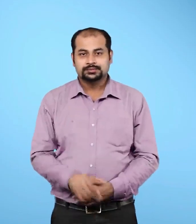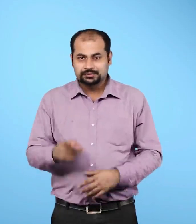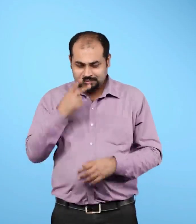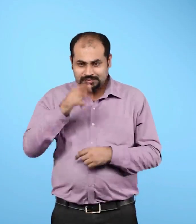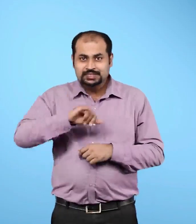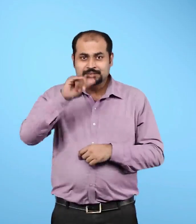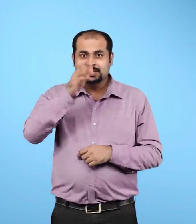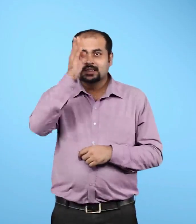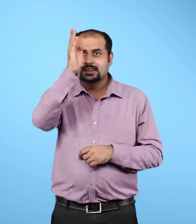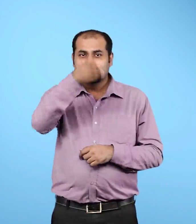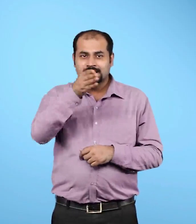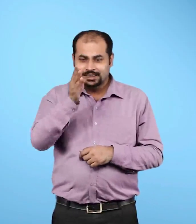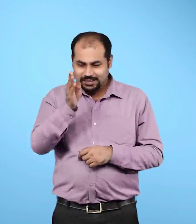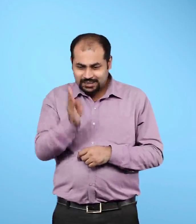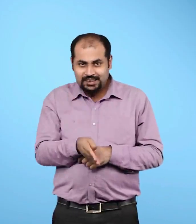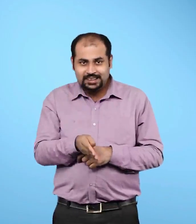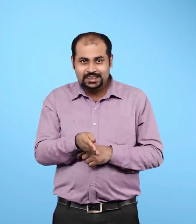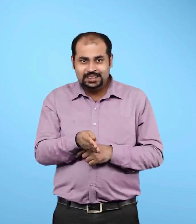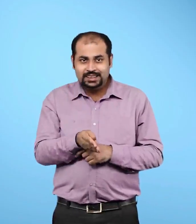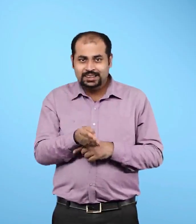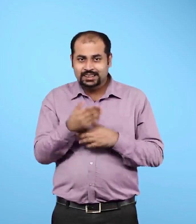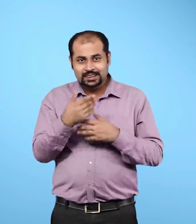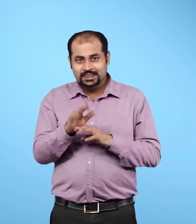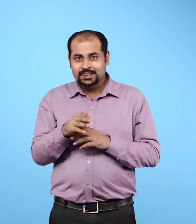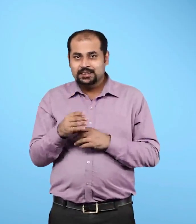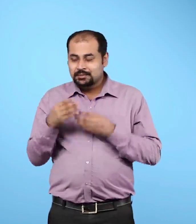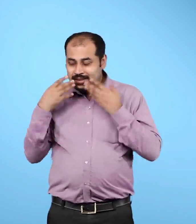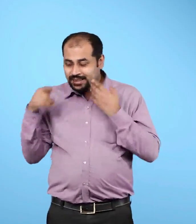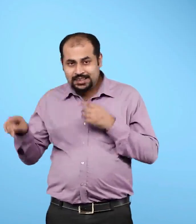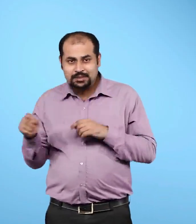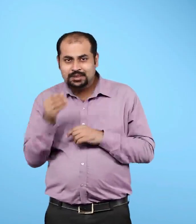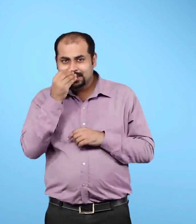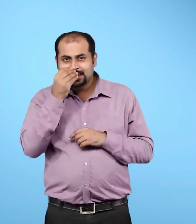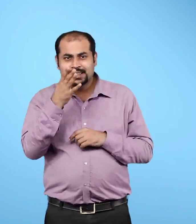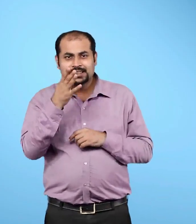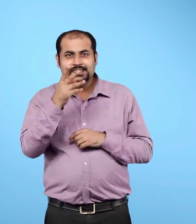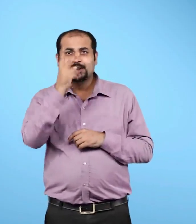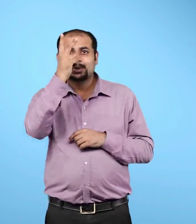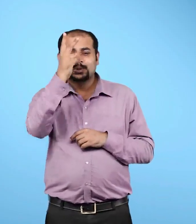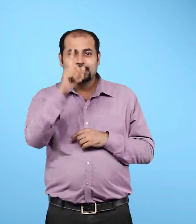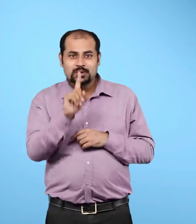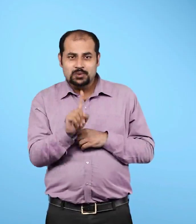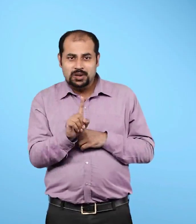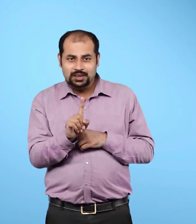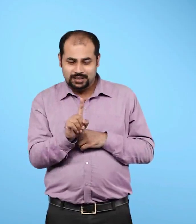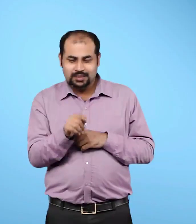Cat 2 is saying, "That was quick. Now take away 1 necklace from 2